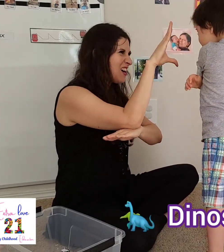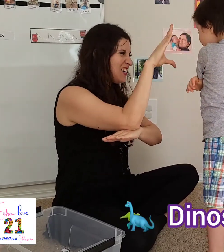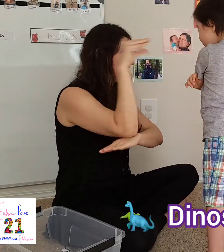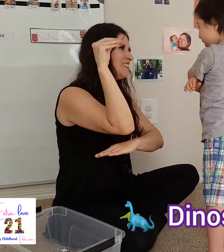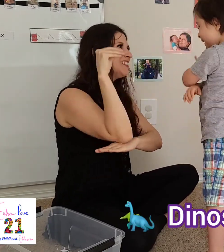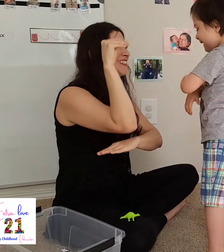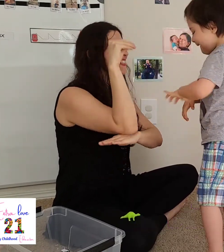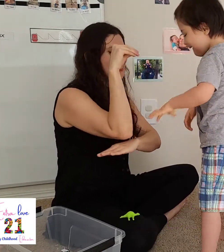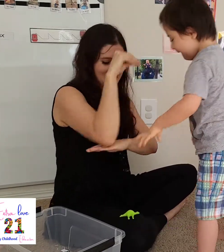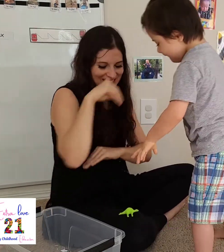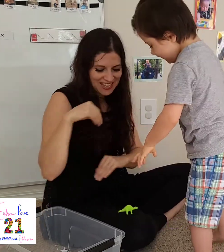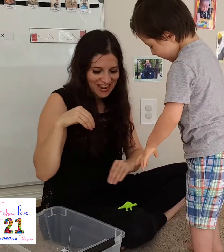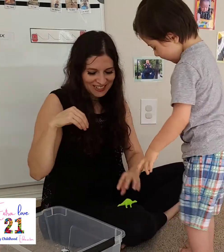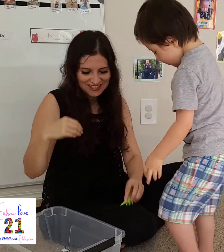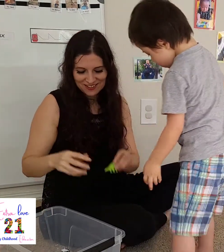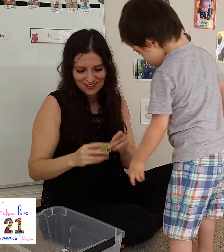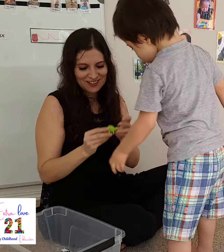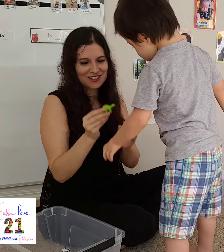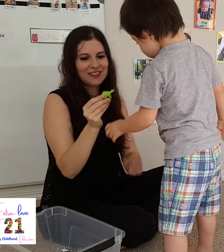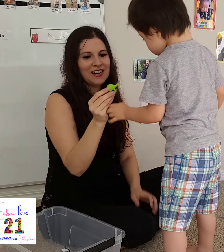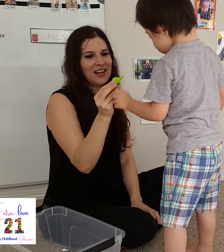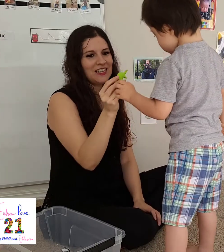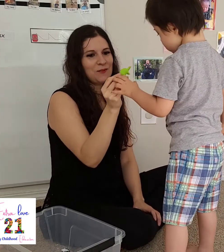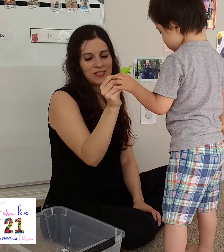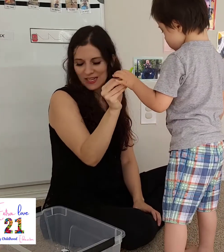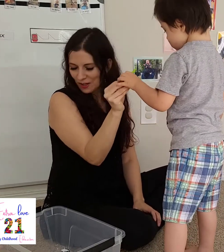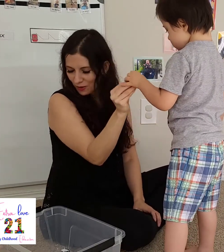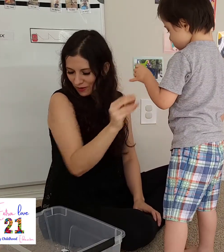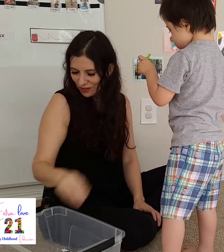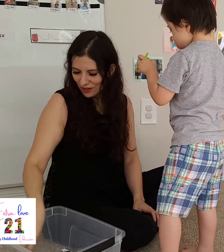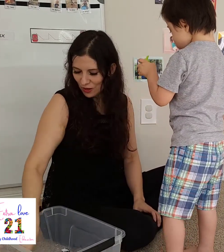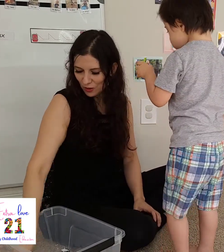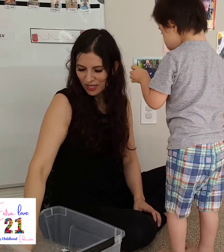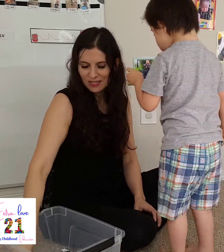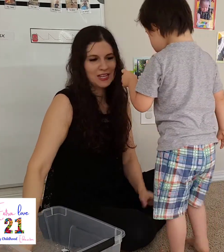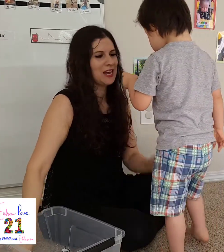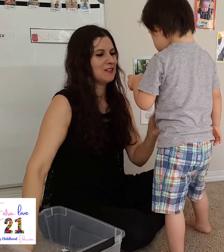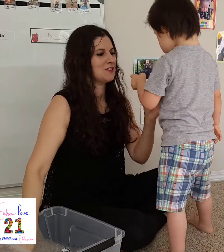It's a dinosaur. And that one's a marine dinosaur.